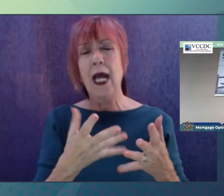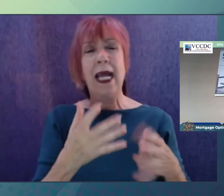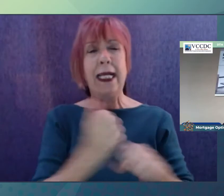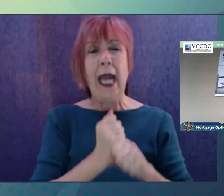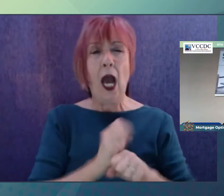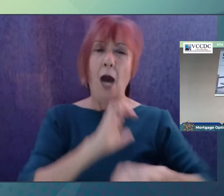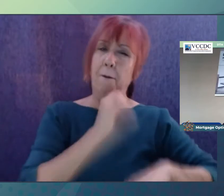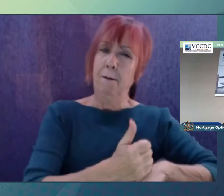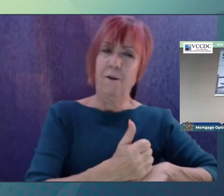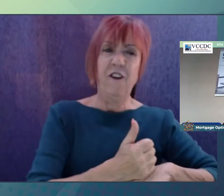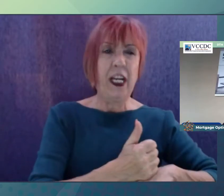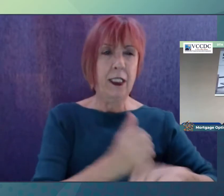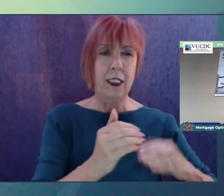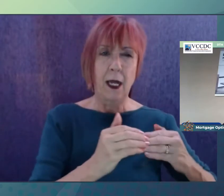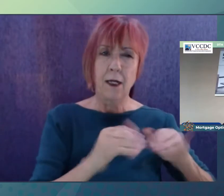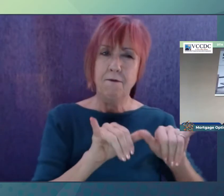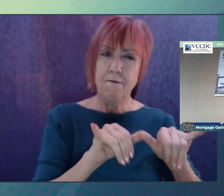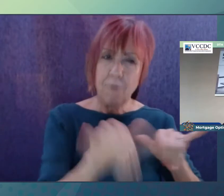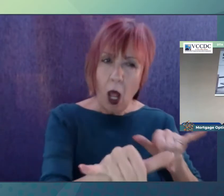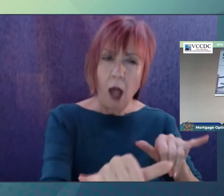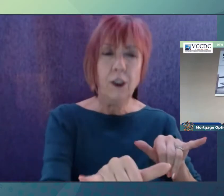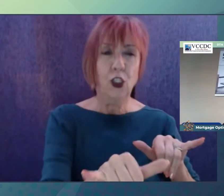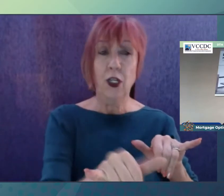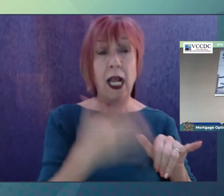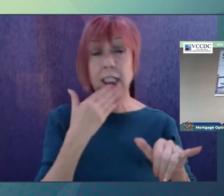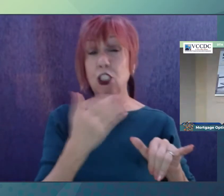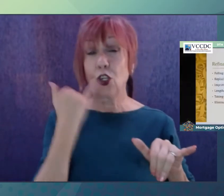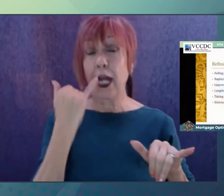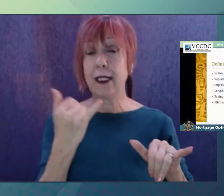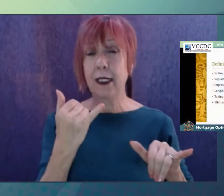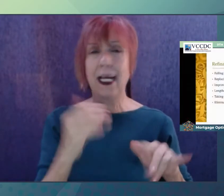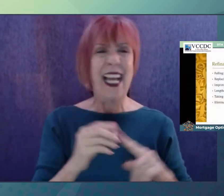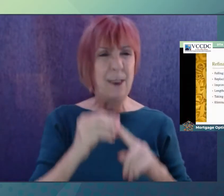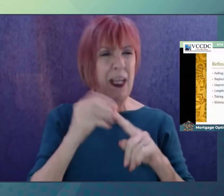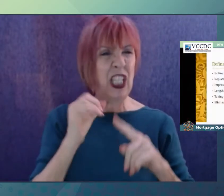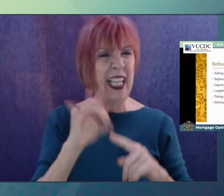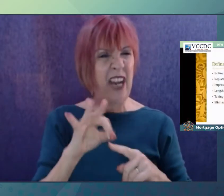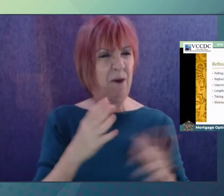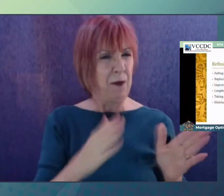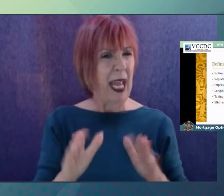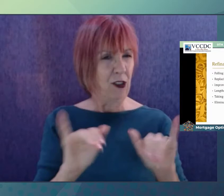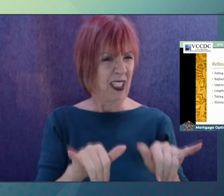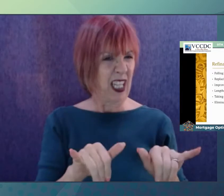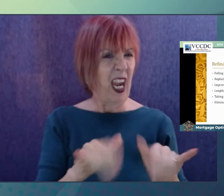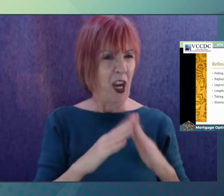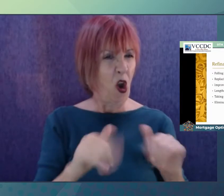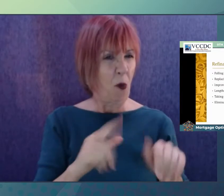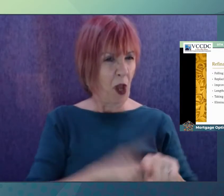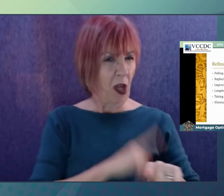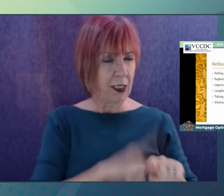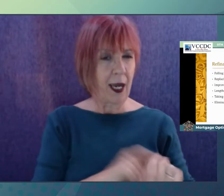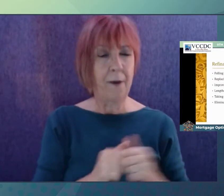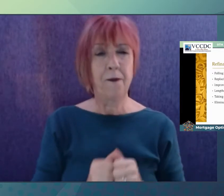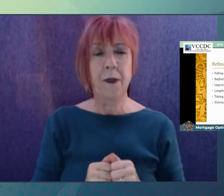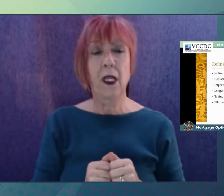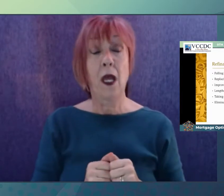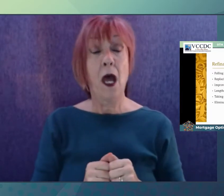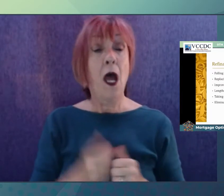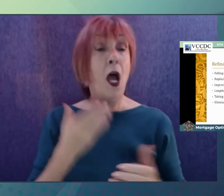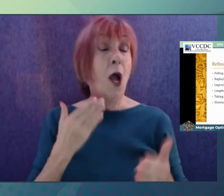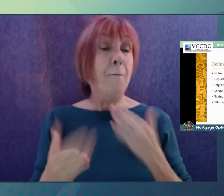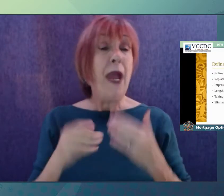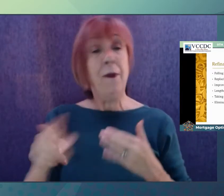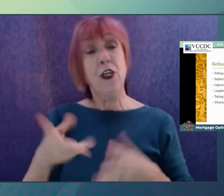home for a while. The next reason for refinance might be your credit score has improved. Perhaps you took out a home loan when your